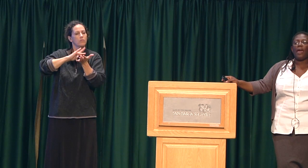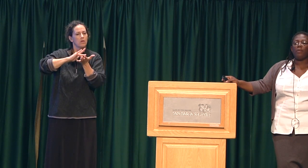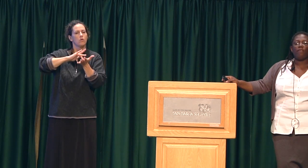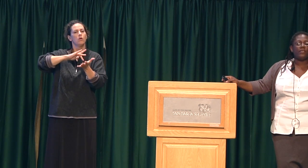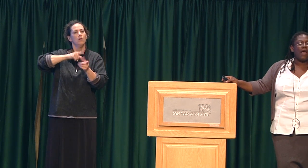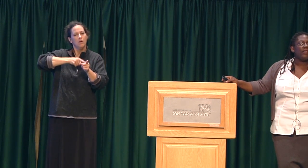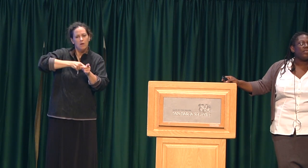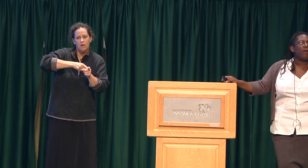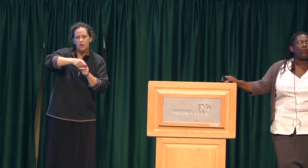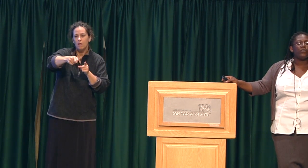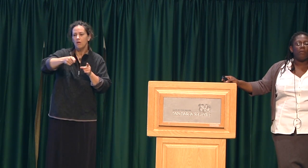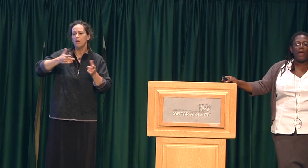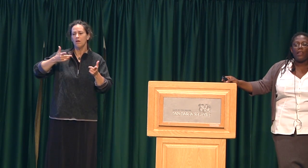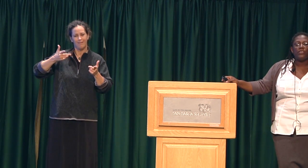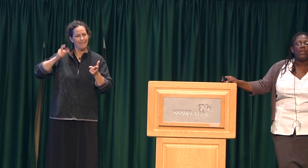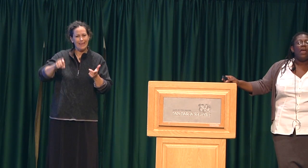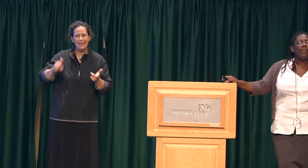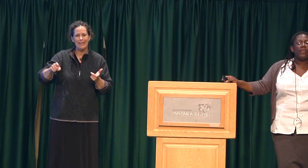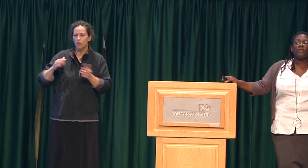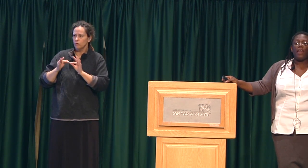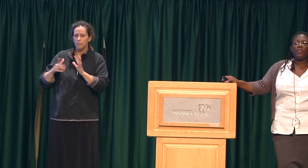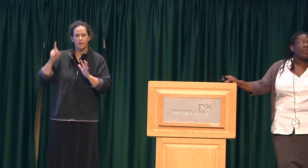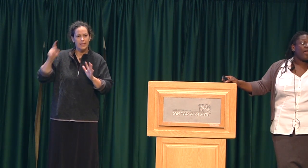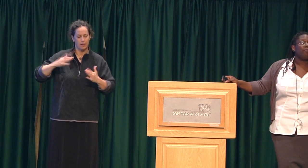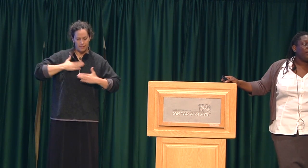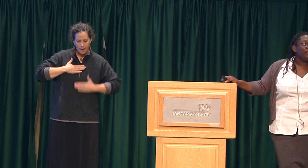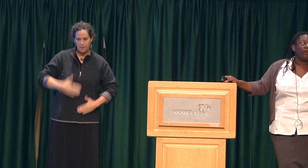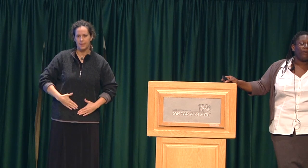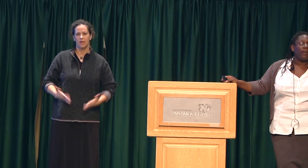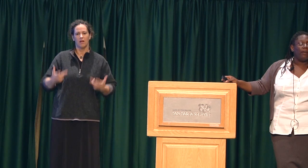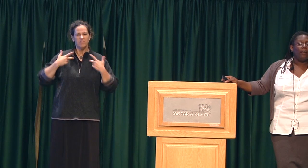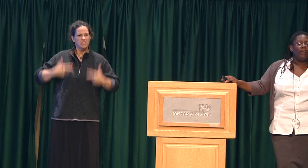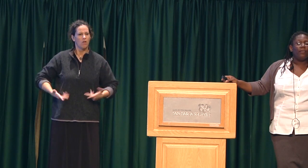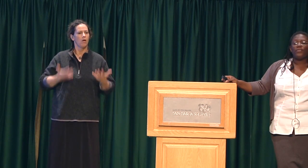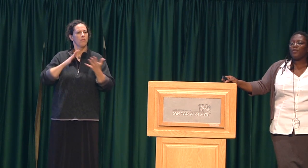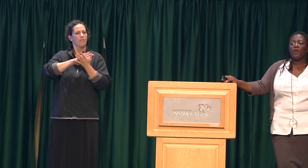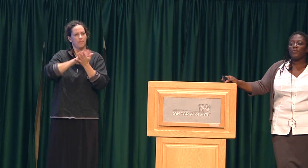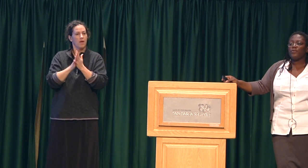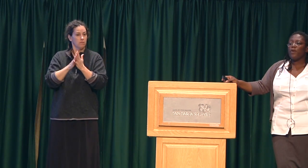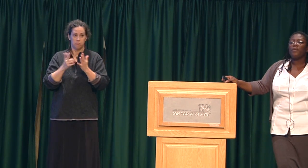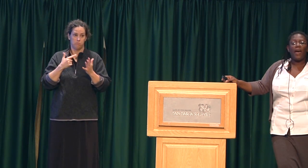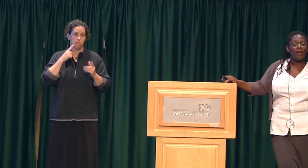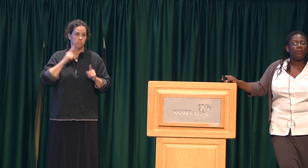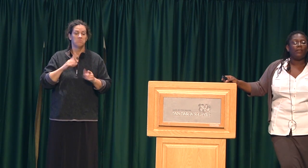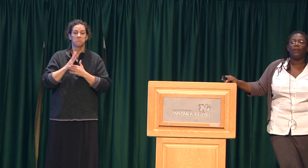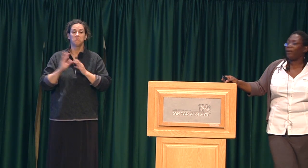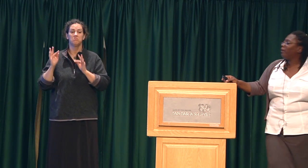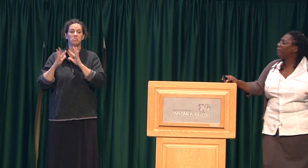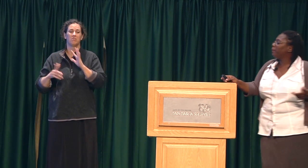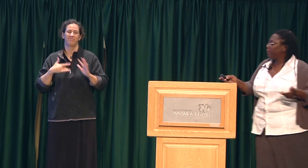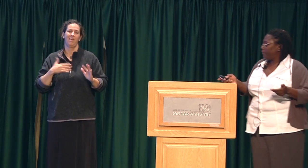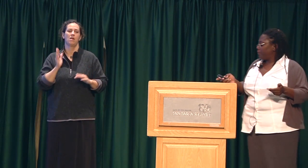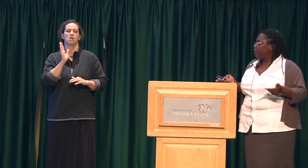maybe in anatomy and physiology, medical terminology, and things of that nature. And I completely agree. There are some interpreters who don't, but I completely